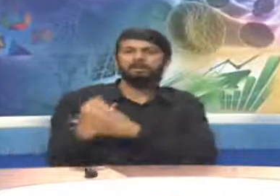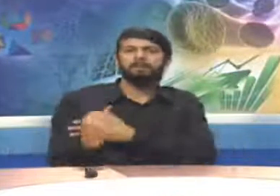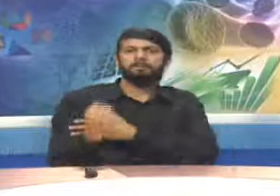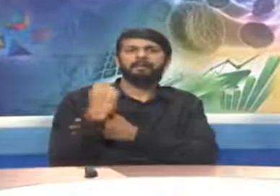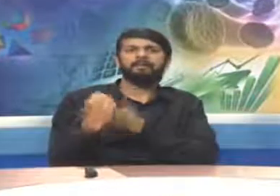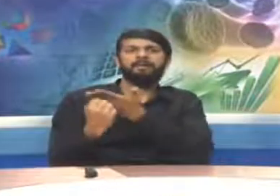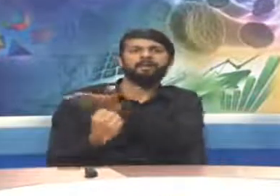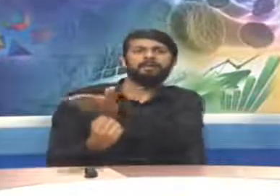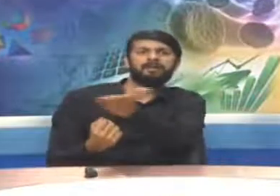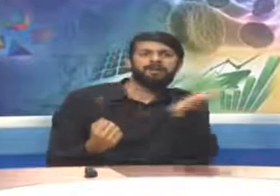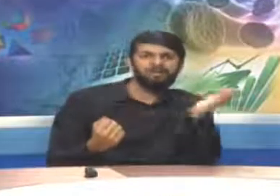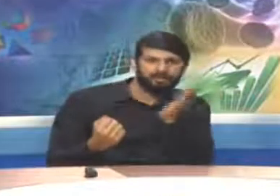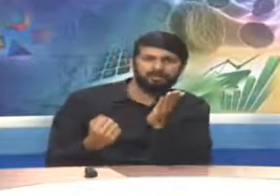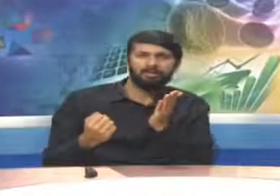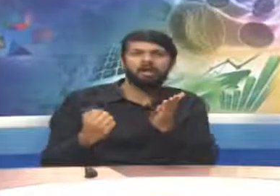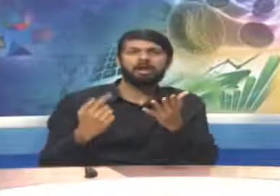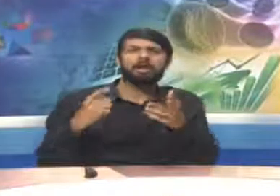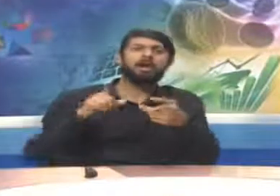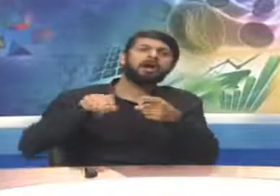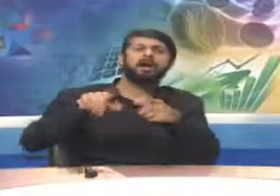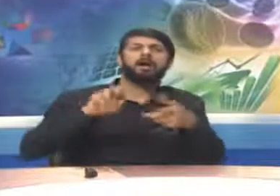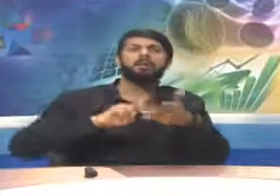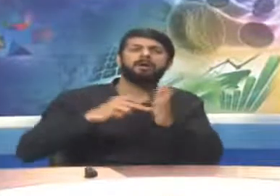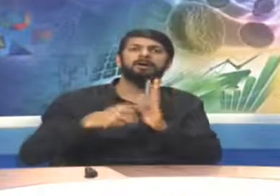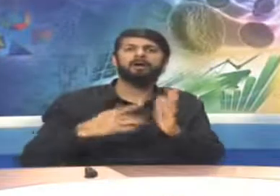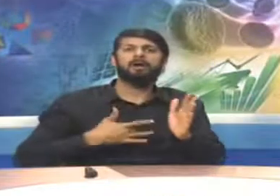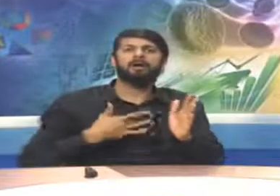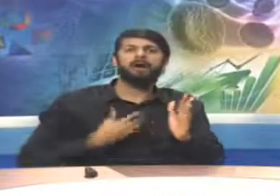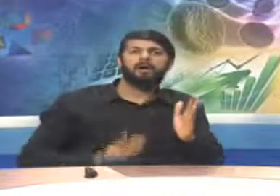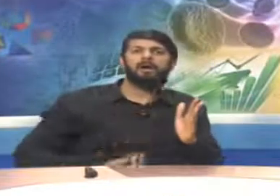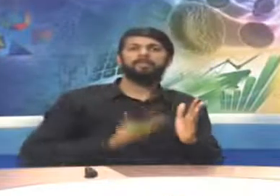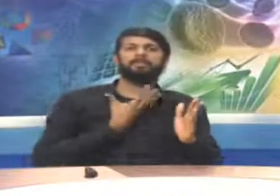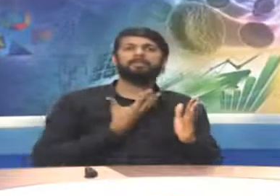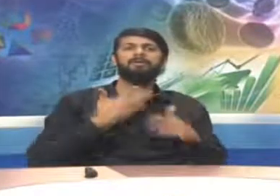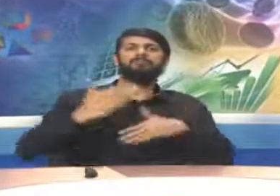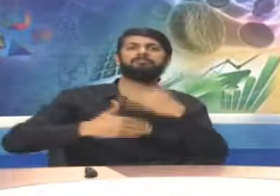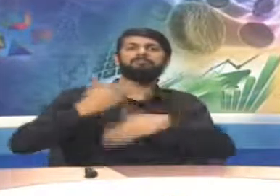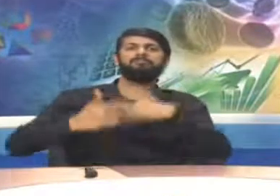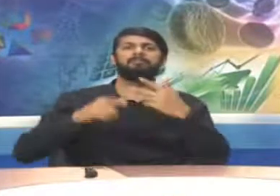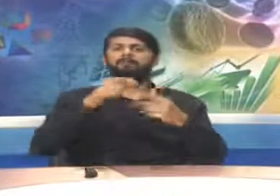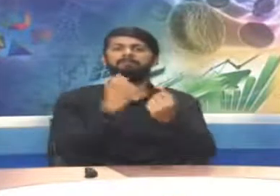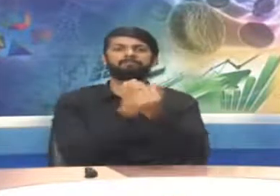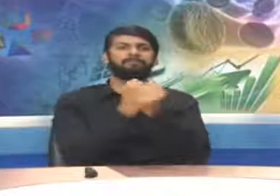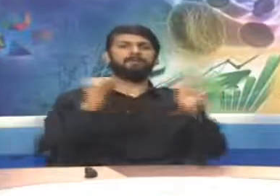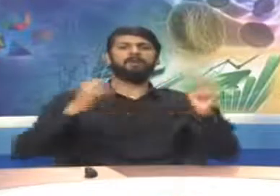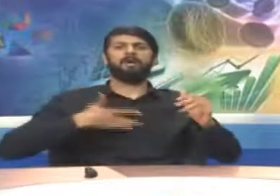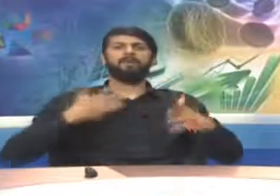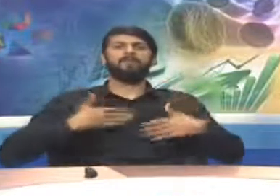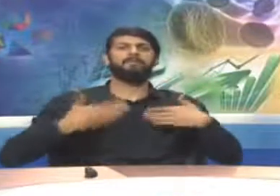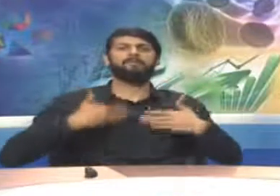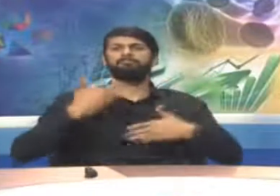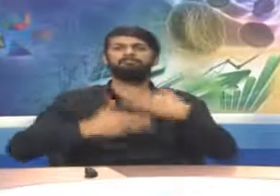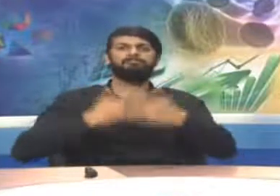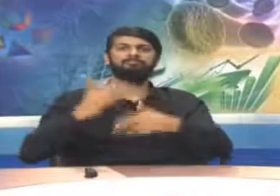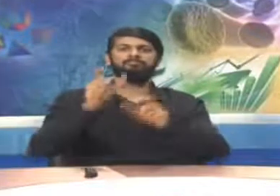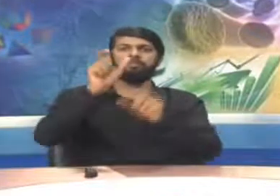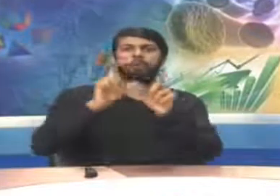The main objective is right of the human